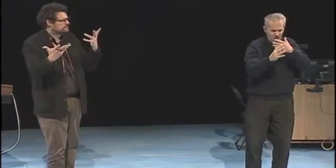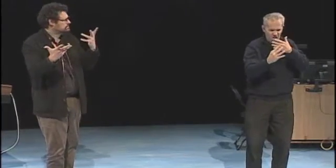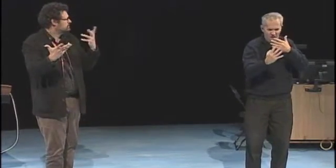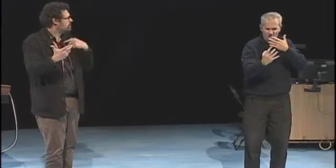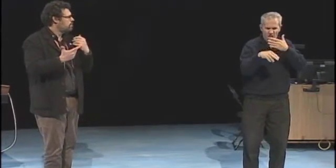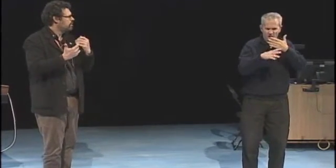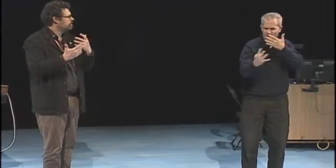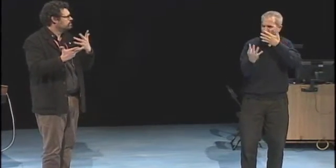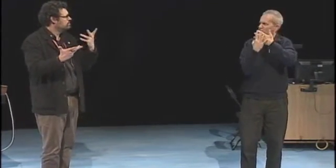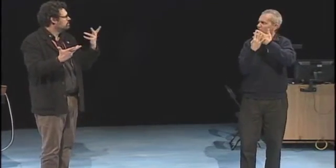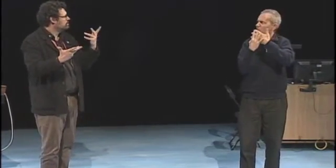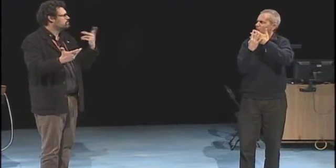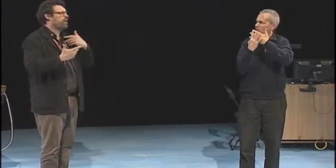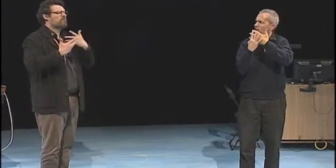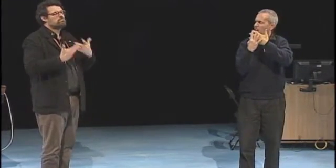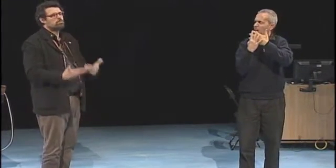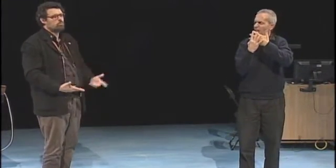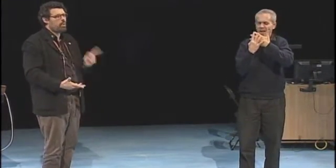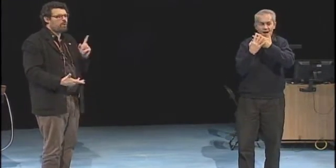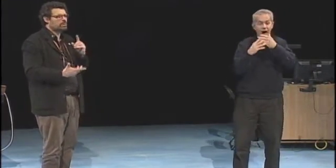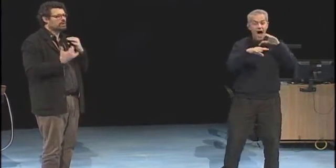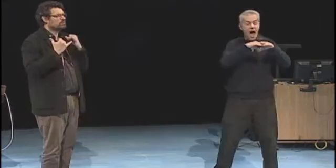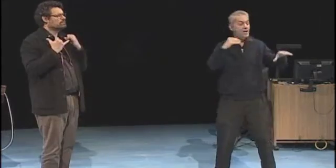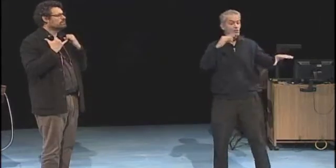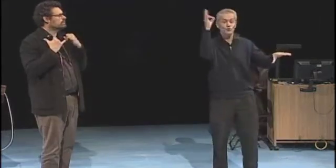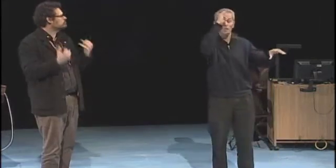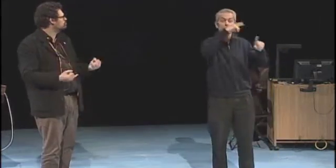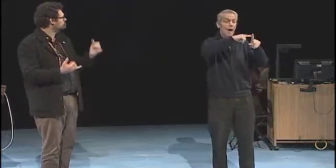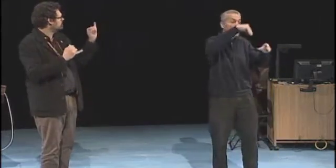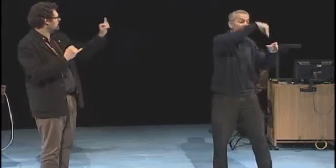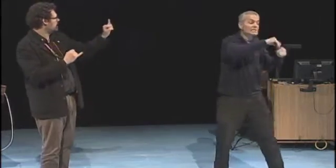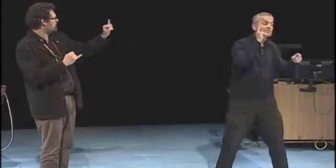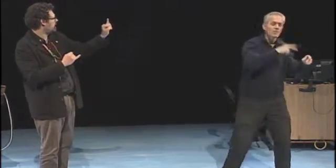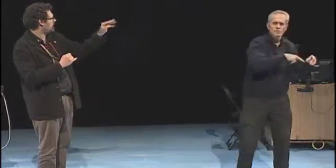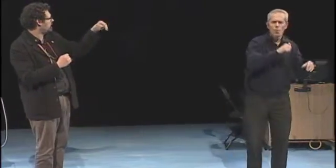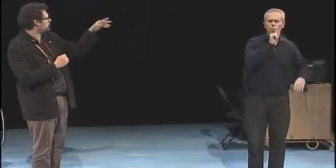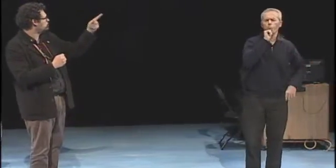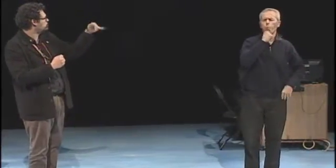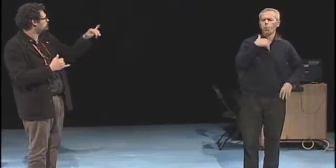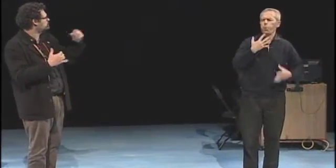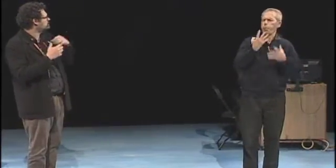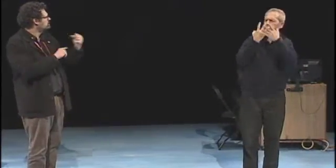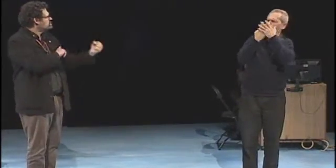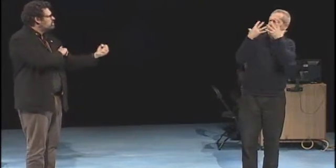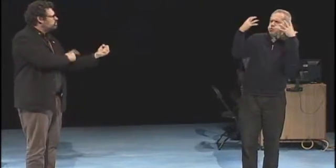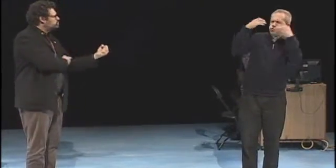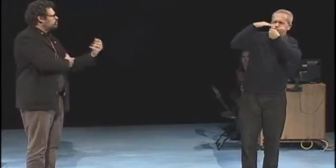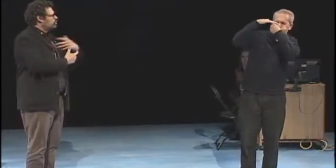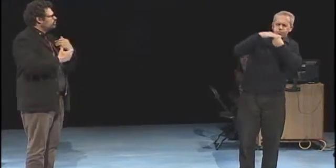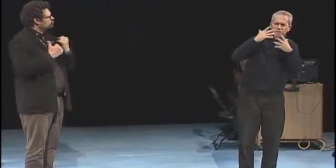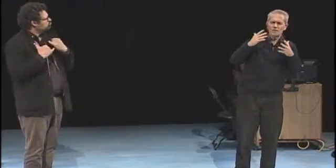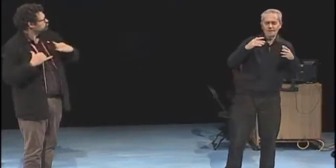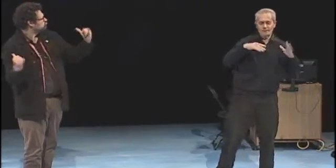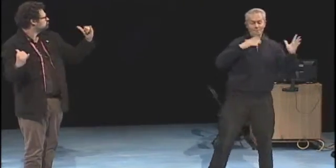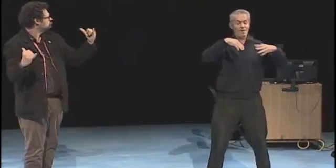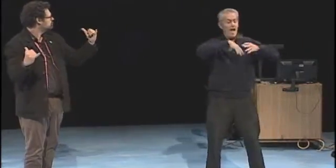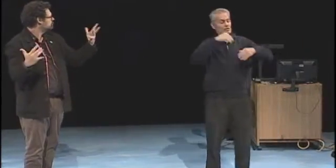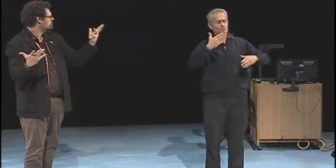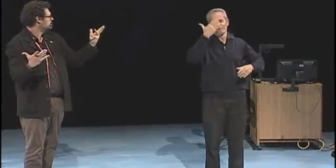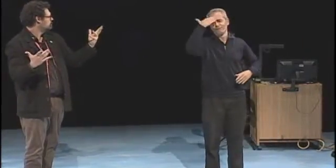But then, once you enter this cage, from the outside you don't know that there's something going on within this cage. From